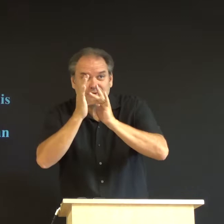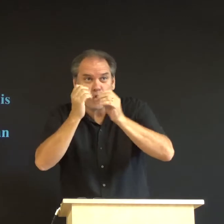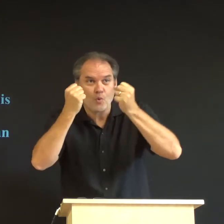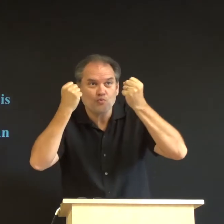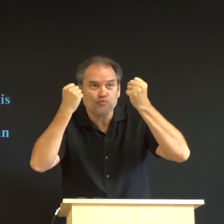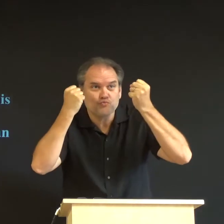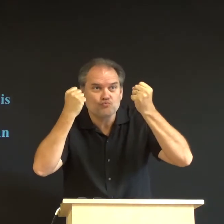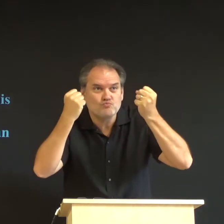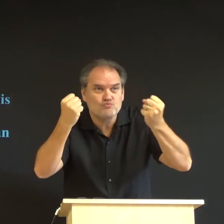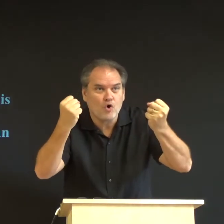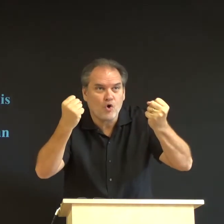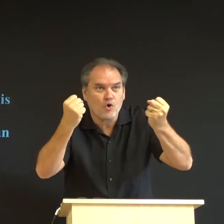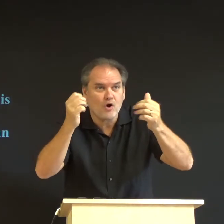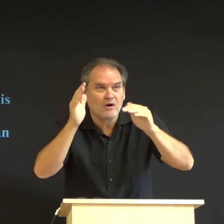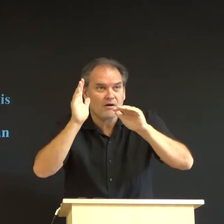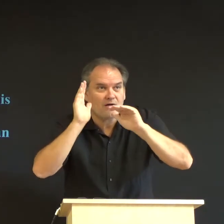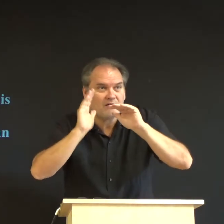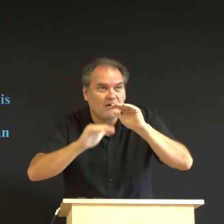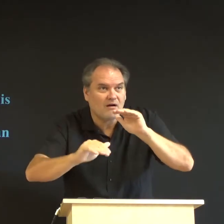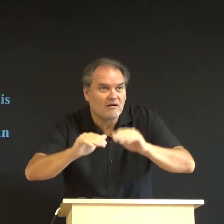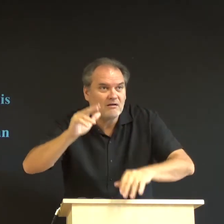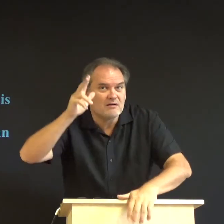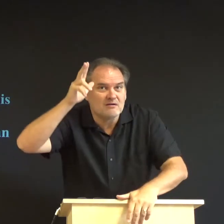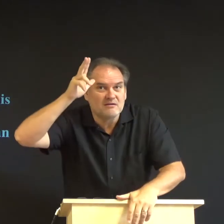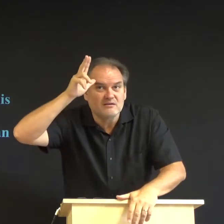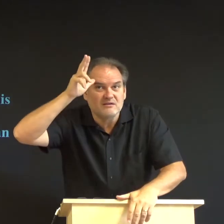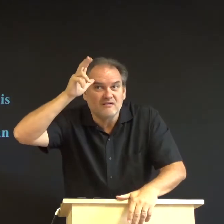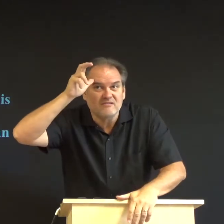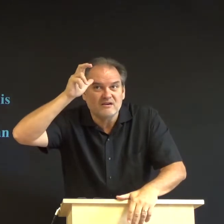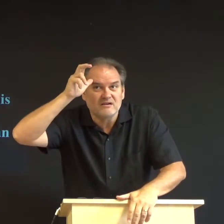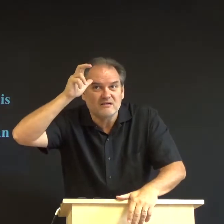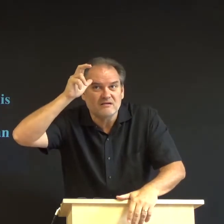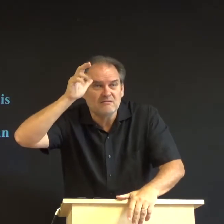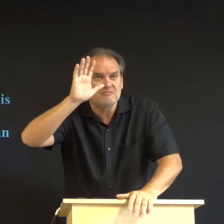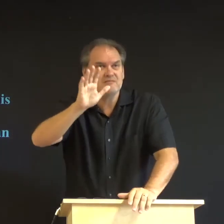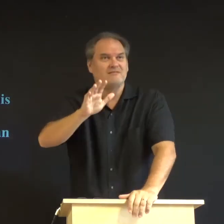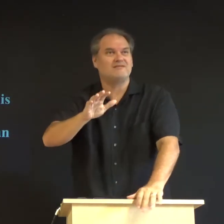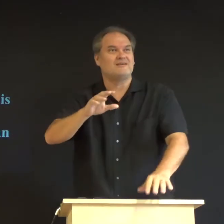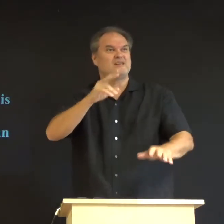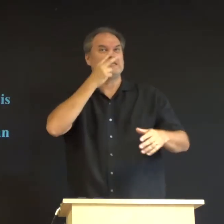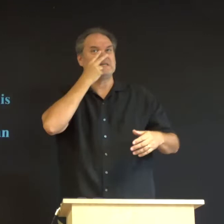Jesus is stronger than Satan.